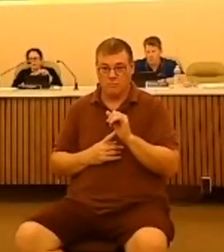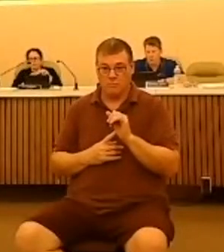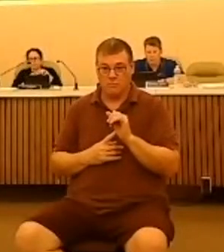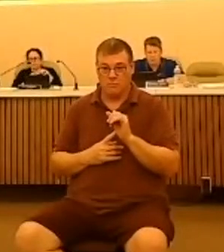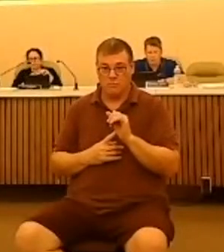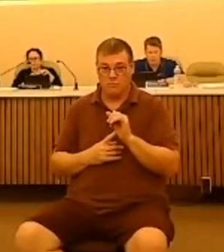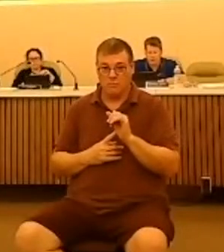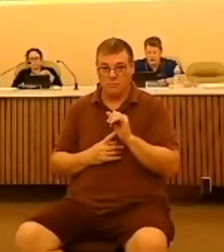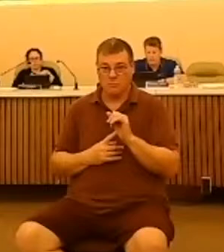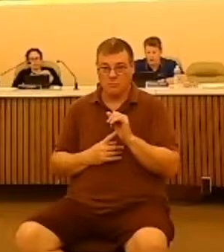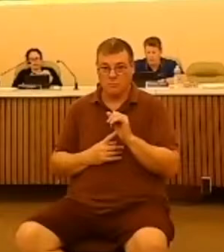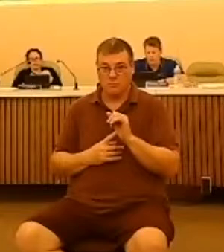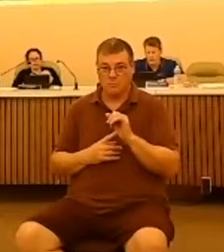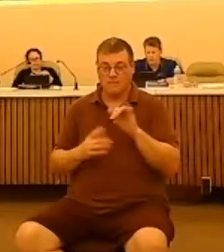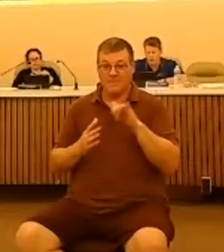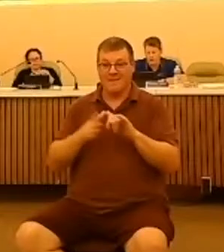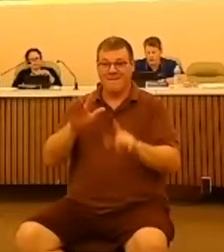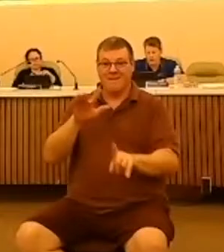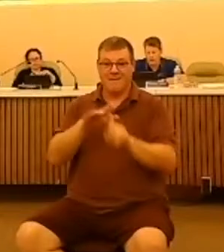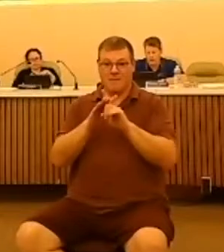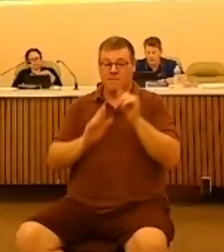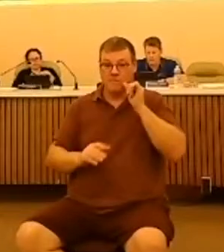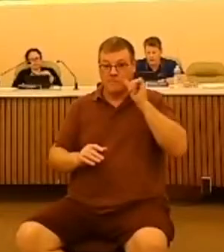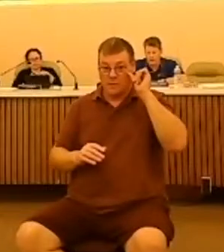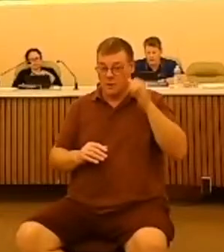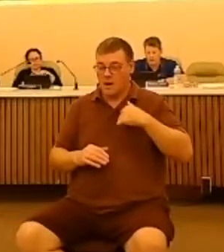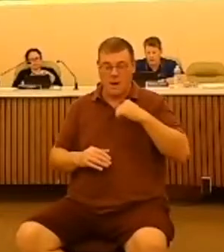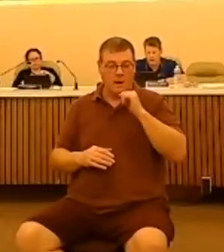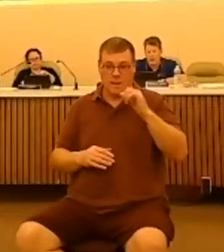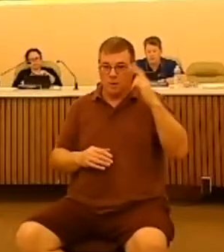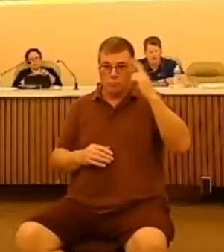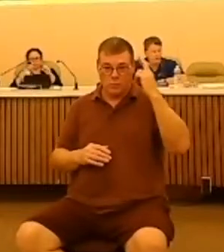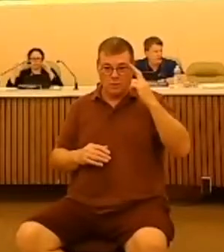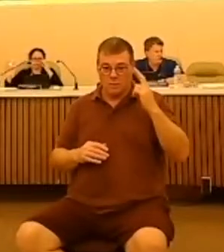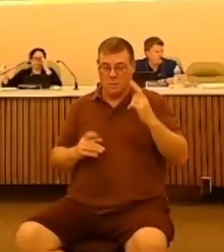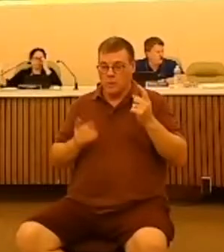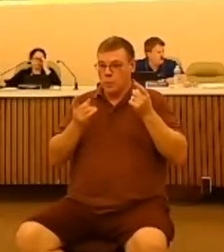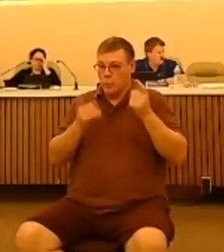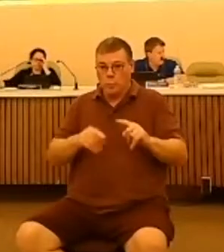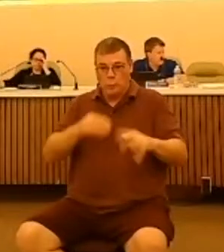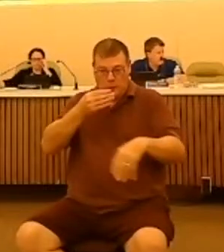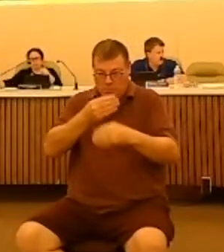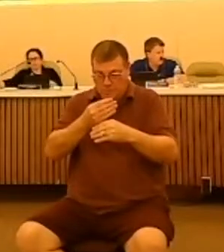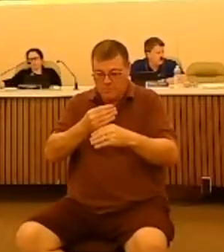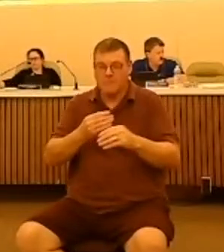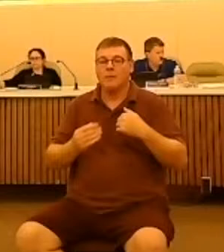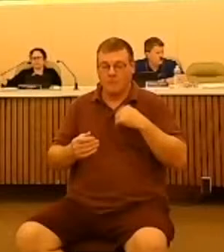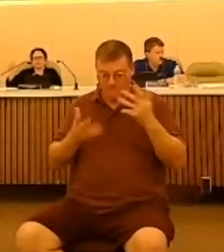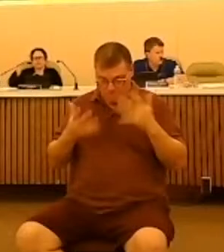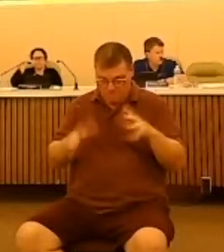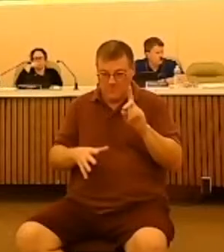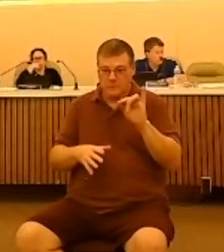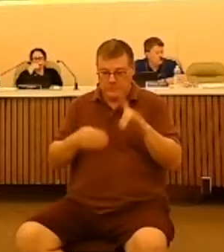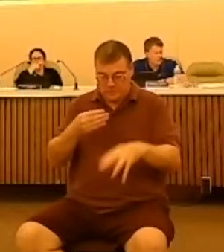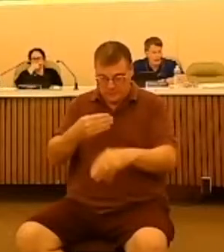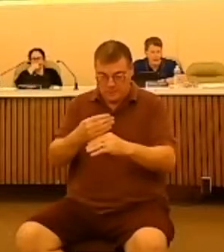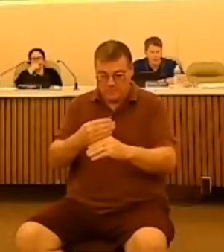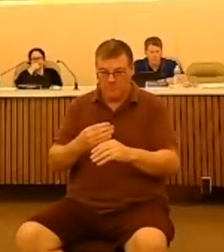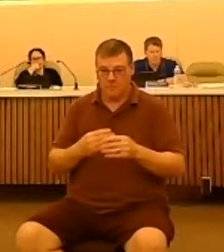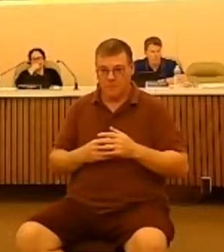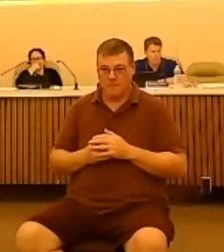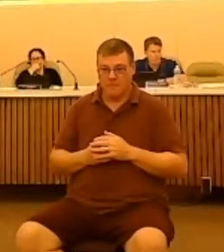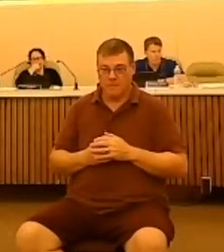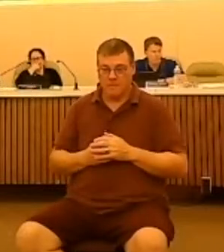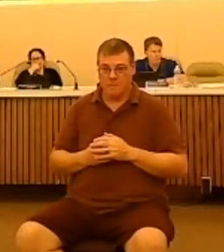the one that came up yesterday that I didn't realize hadn't made it in, we did add in. So we